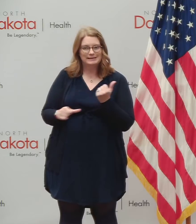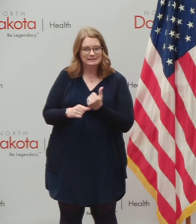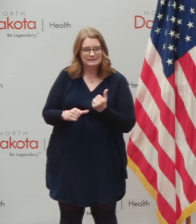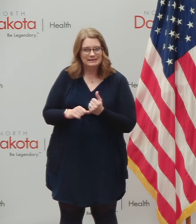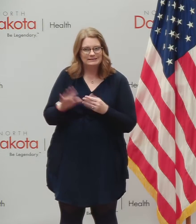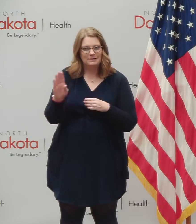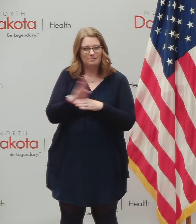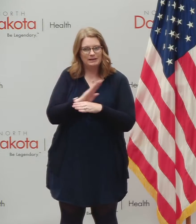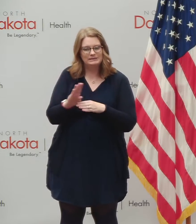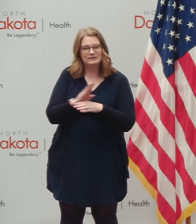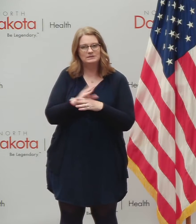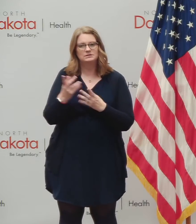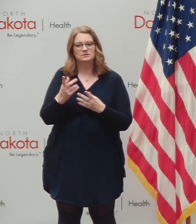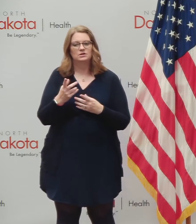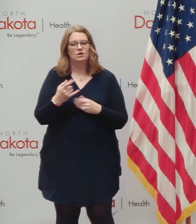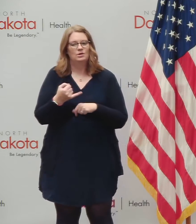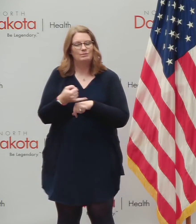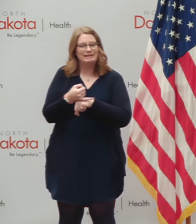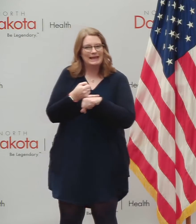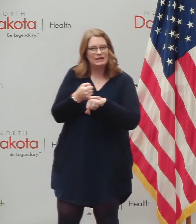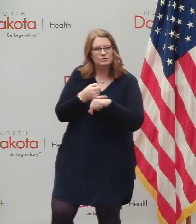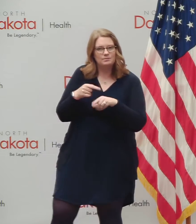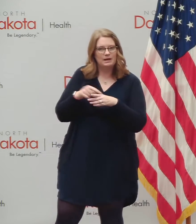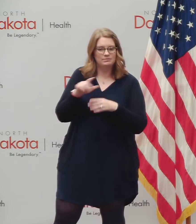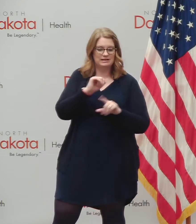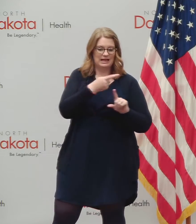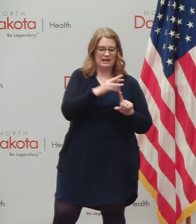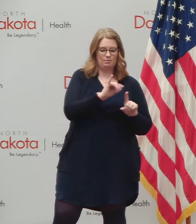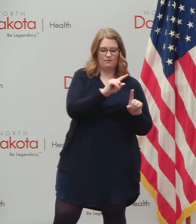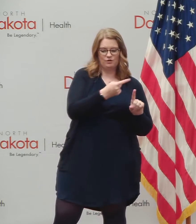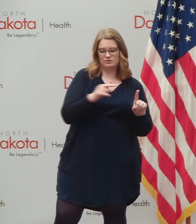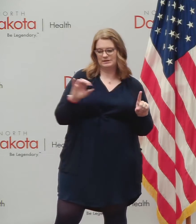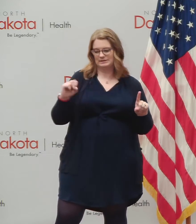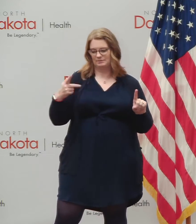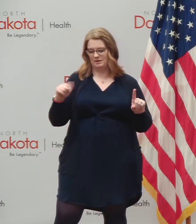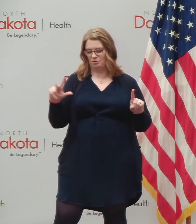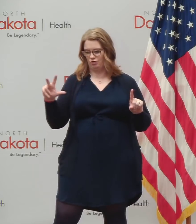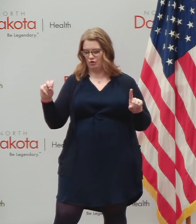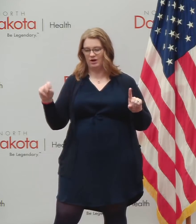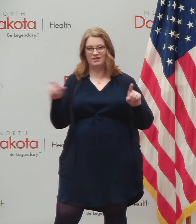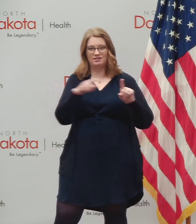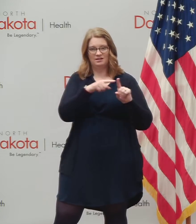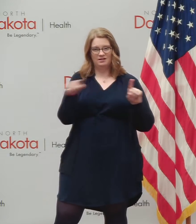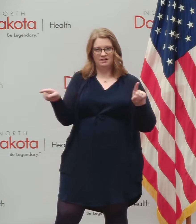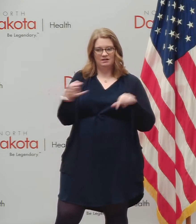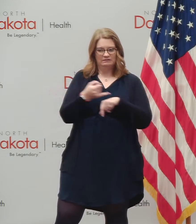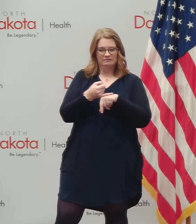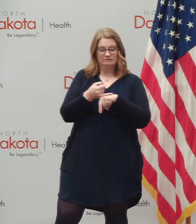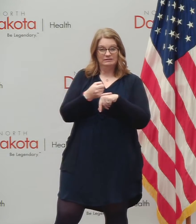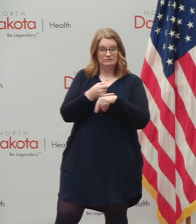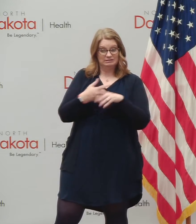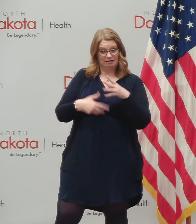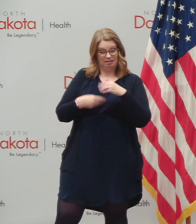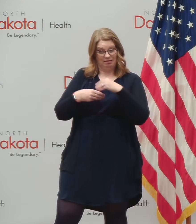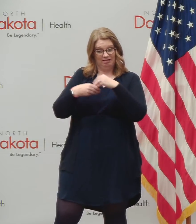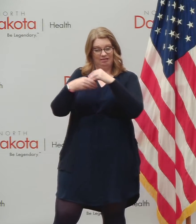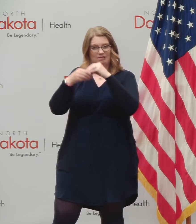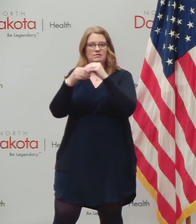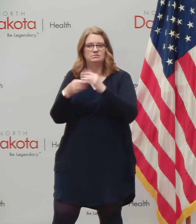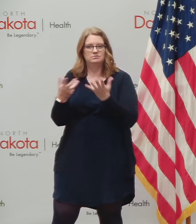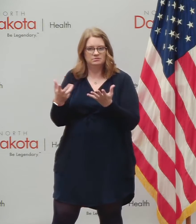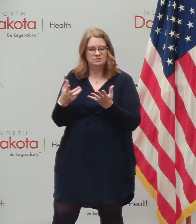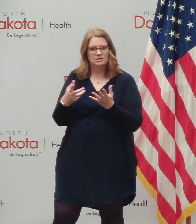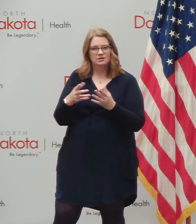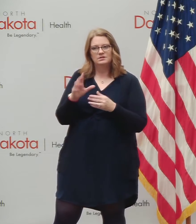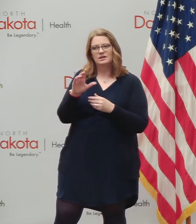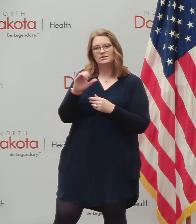with interest payments accrued between April 1st and September 30th. This is funded by CARES Act dollars that were assigned to the Bank of